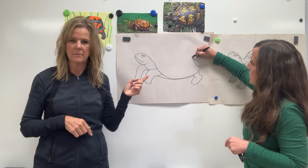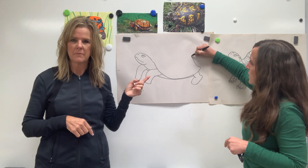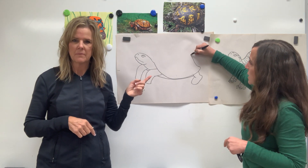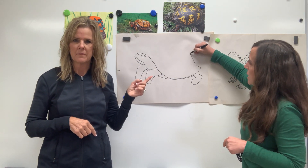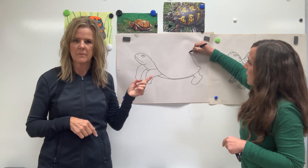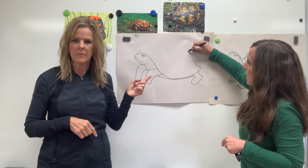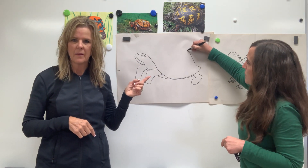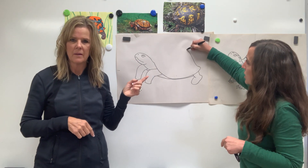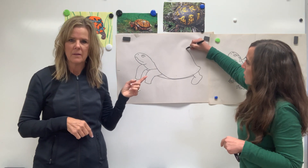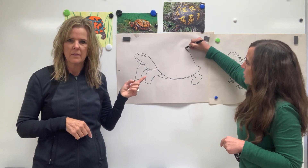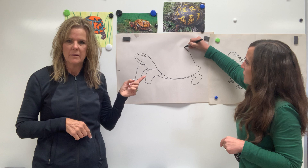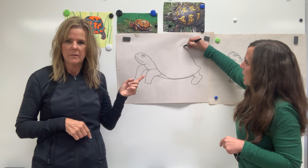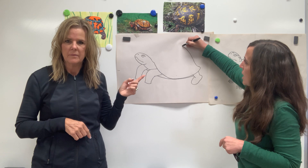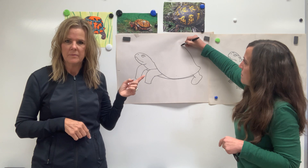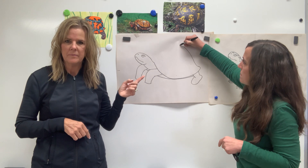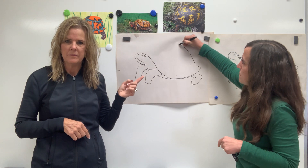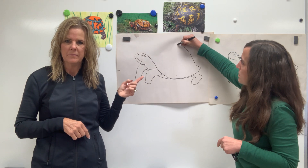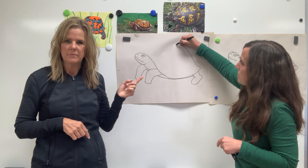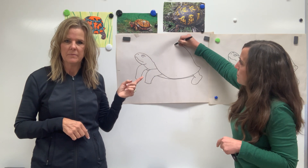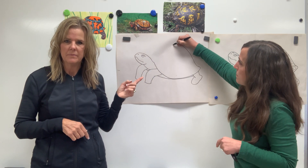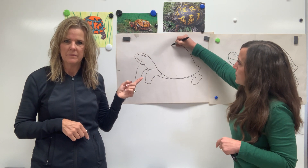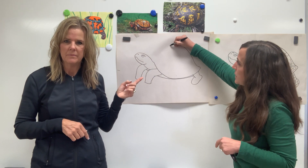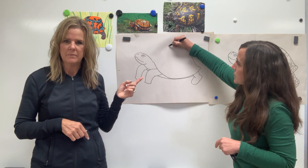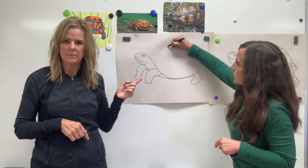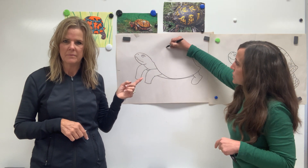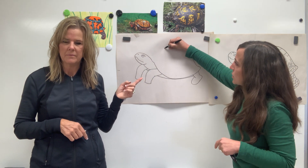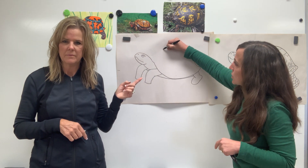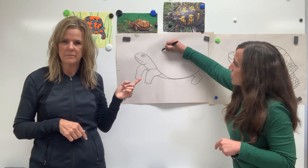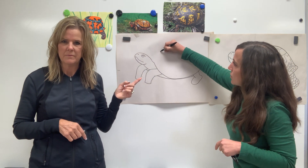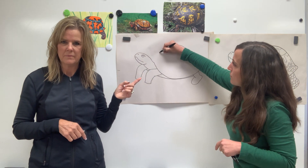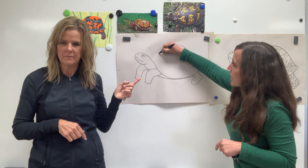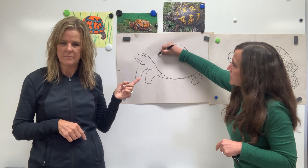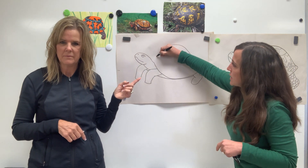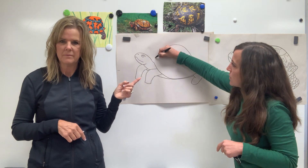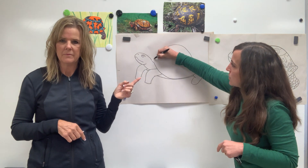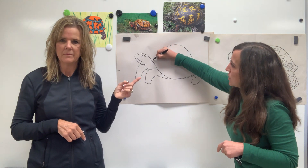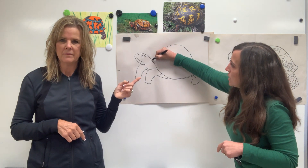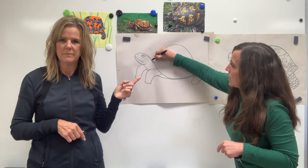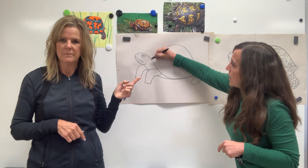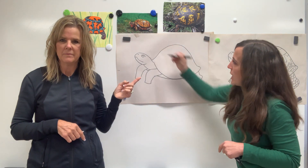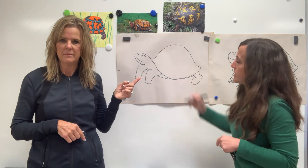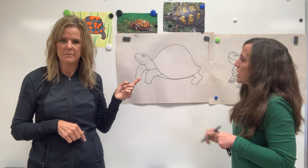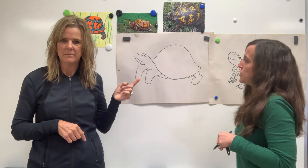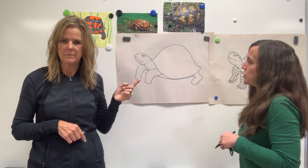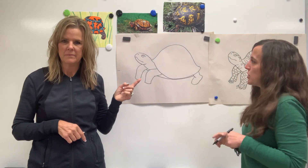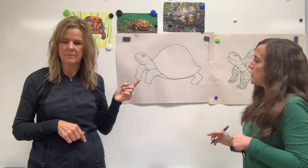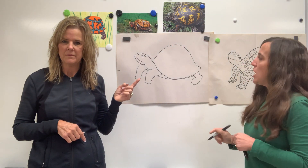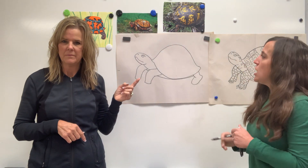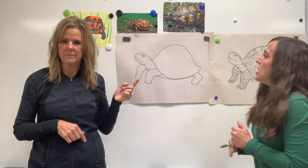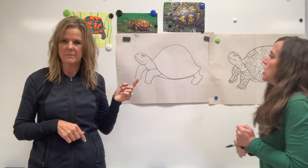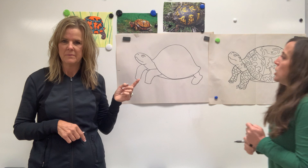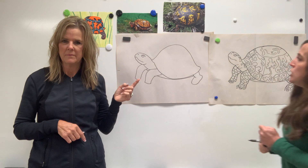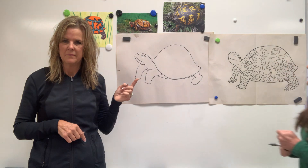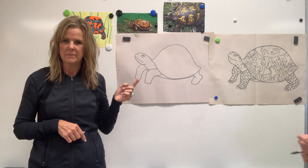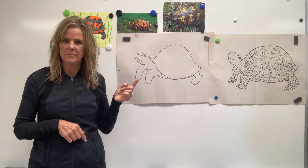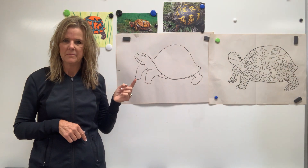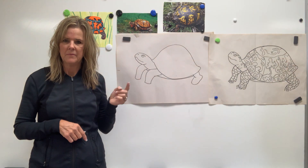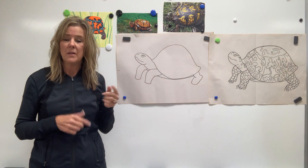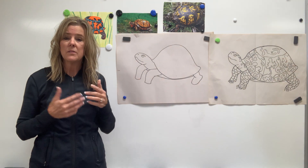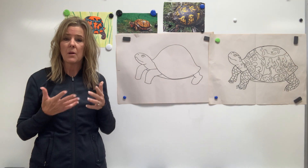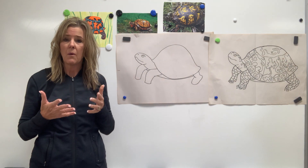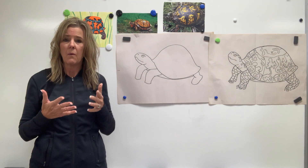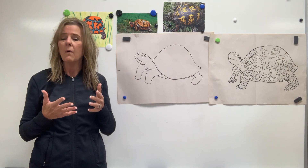his head. I'm gonna curve it up, and then it's gonna start to curve back down and touch.